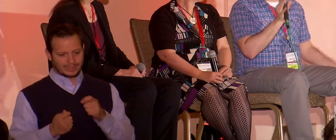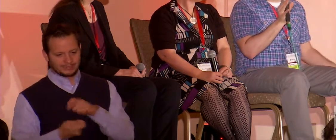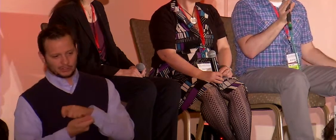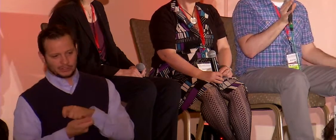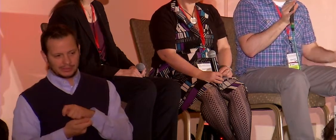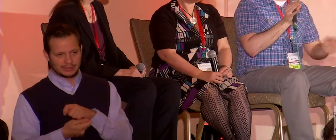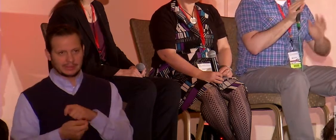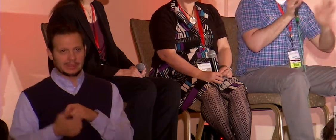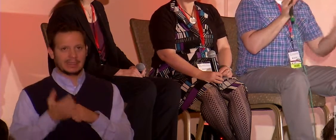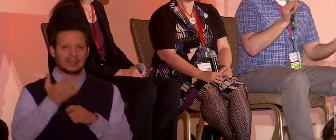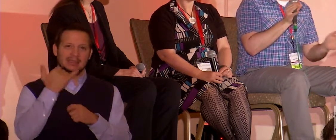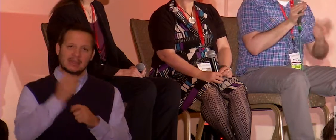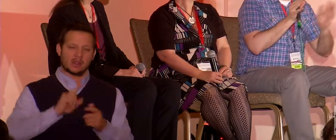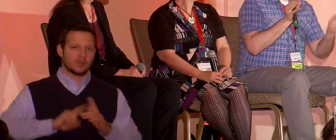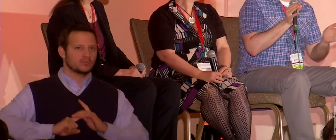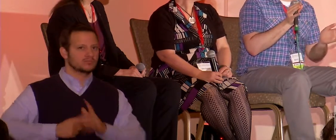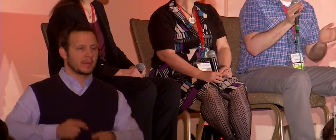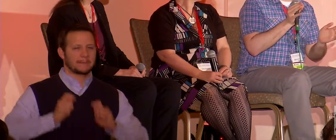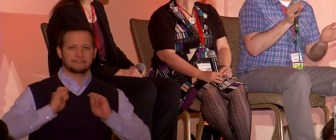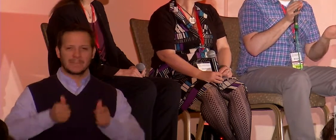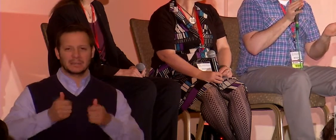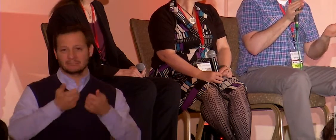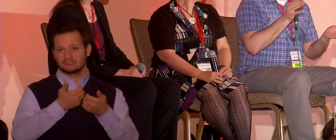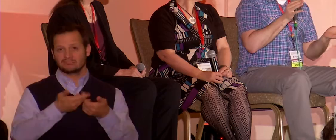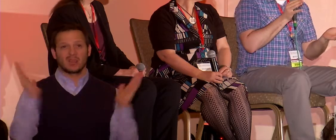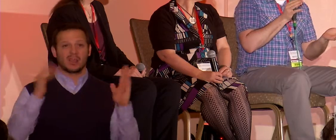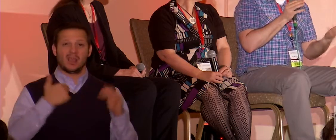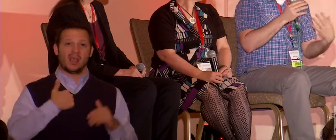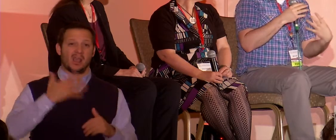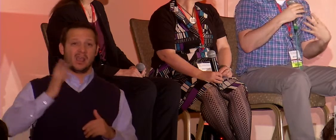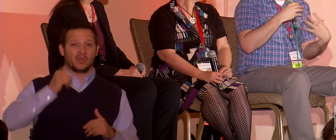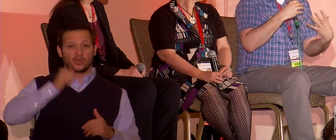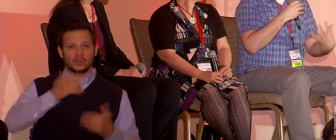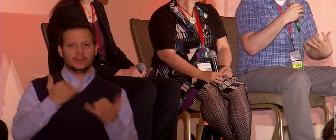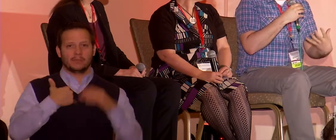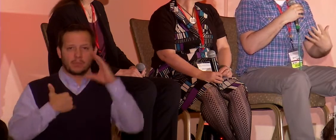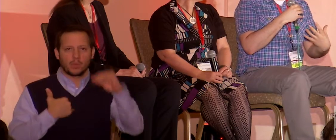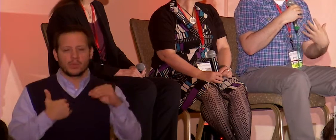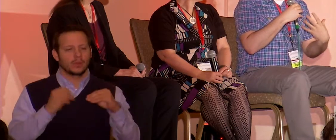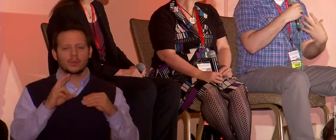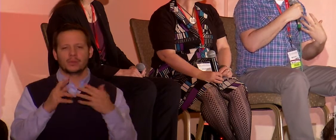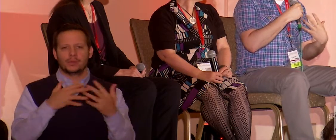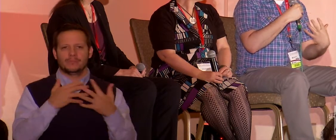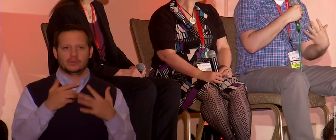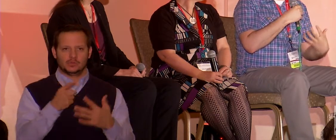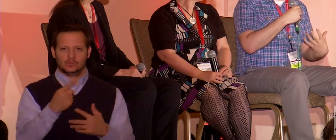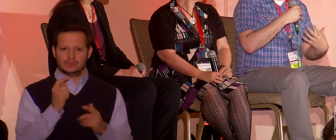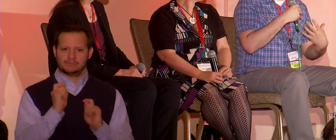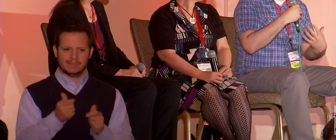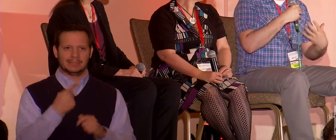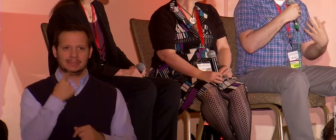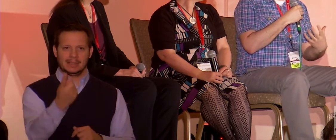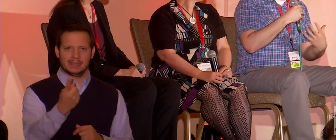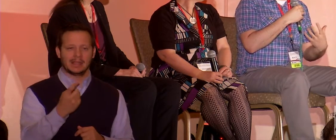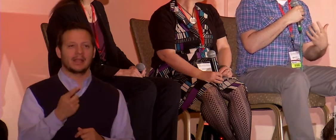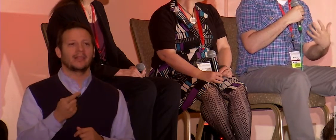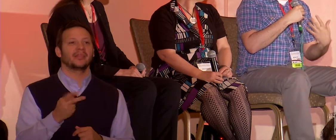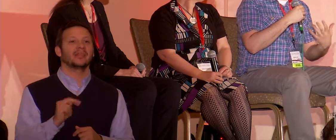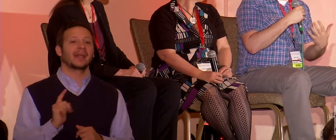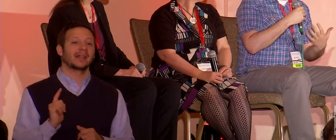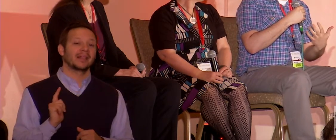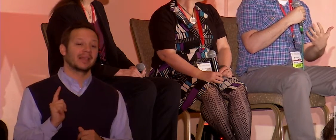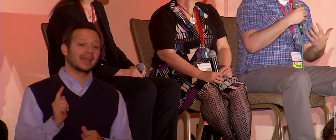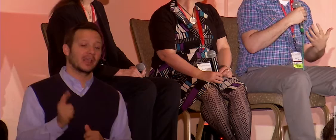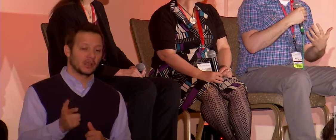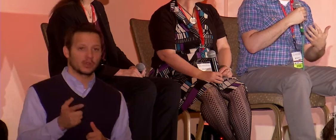hey, everyone, here's my identity. But then once you've, you know, achieved a place where you feel that your gender